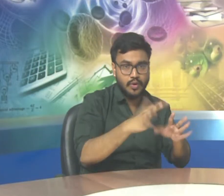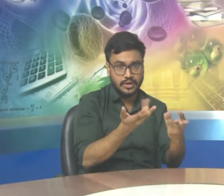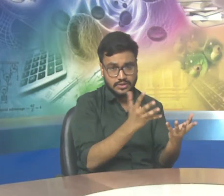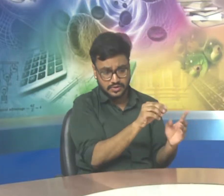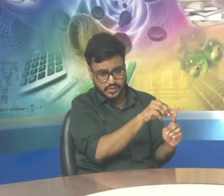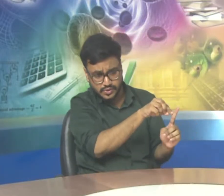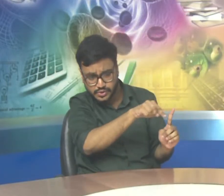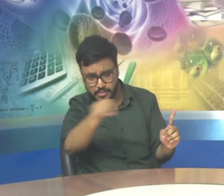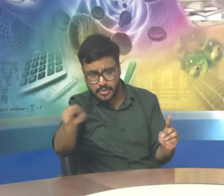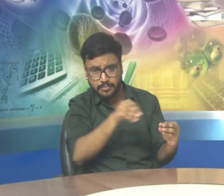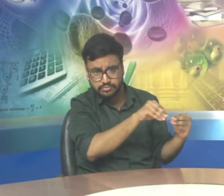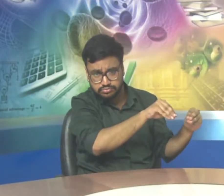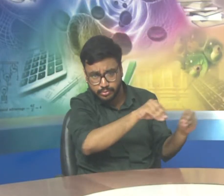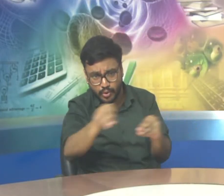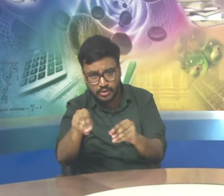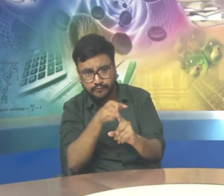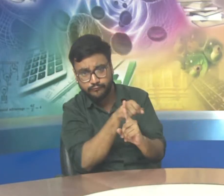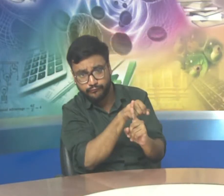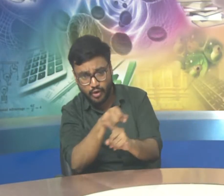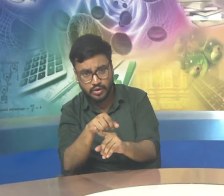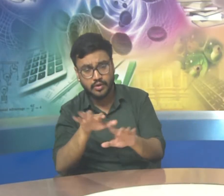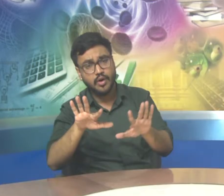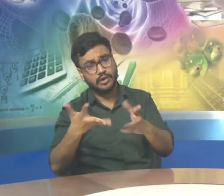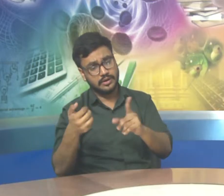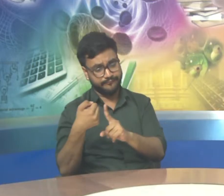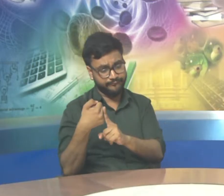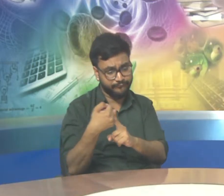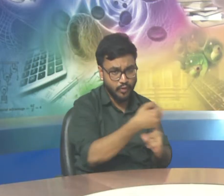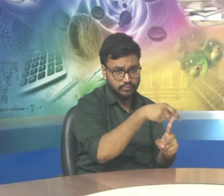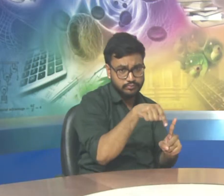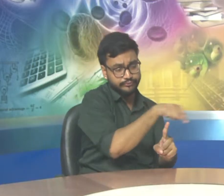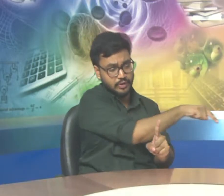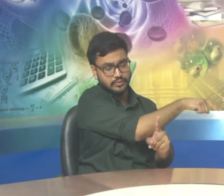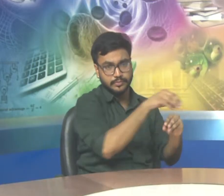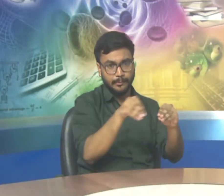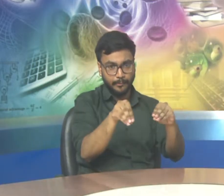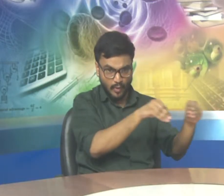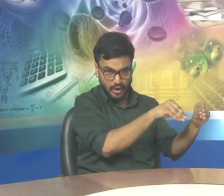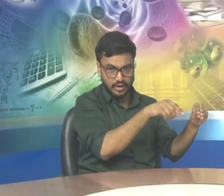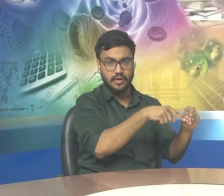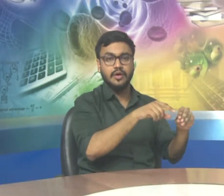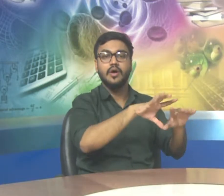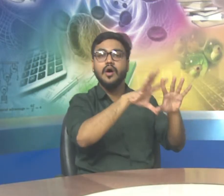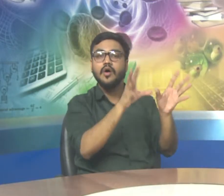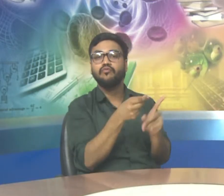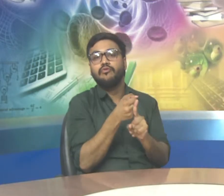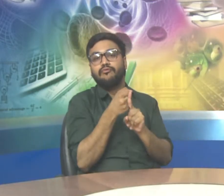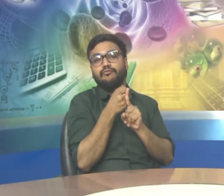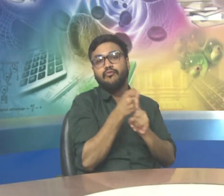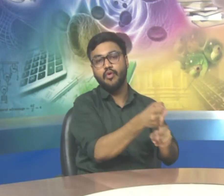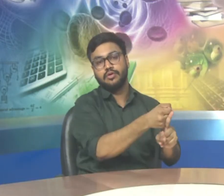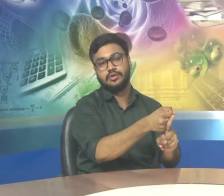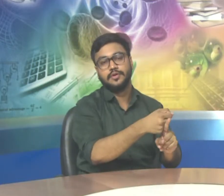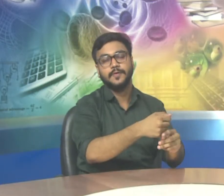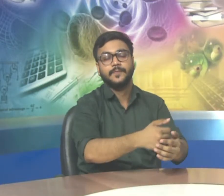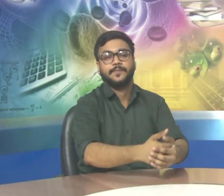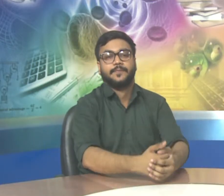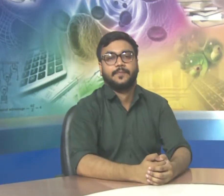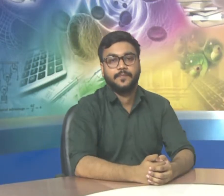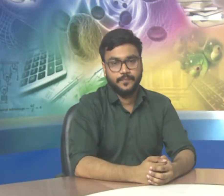some distance in the direction of the force, then we can call that there is